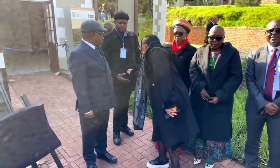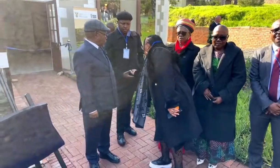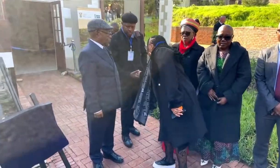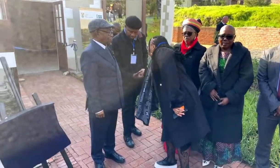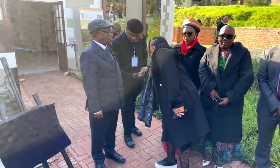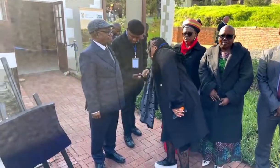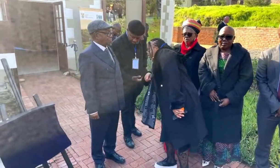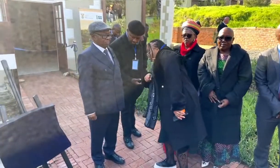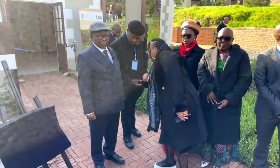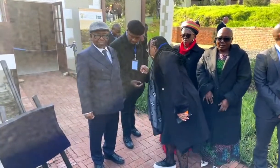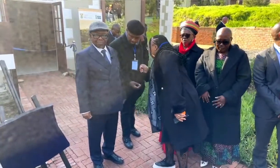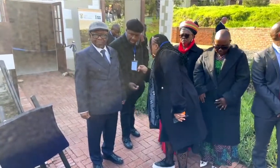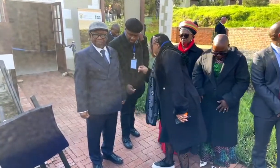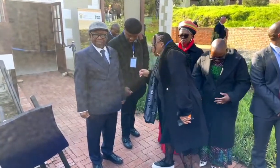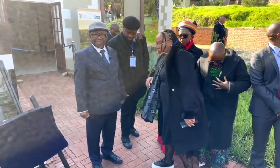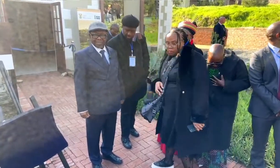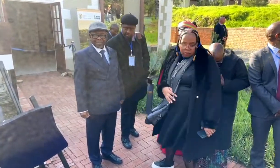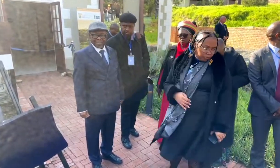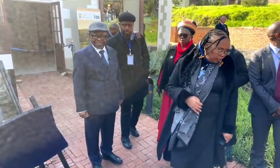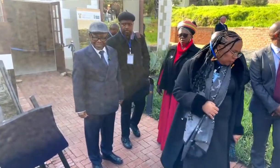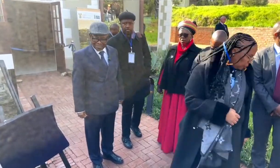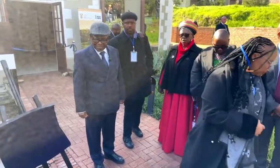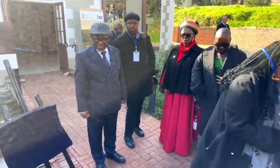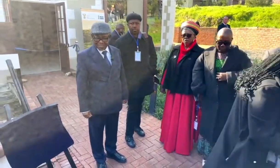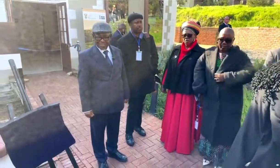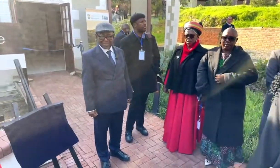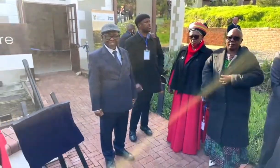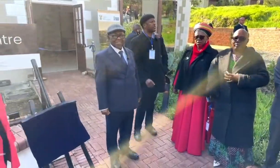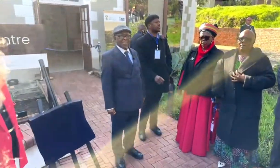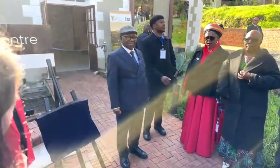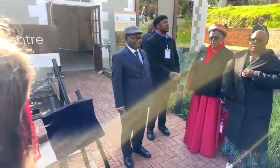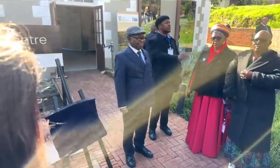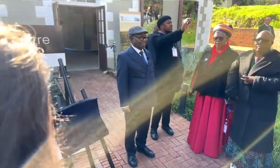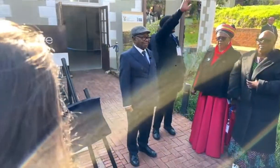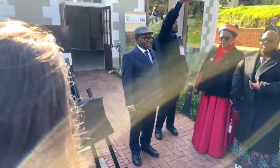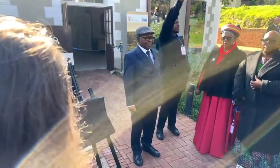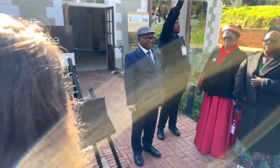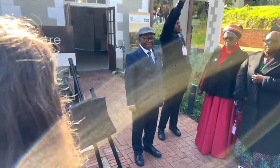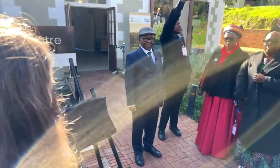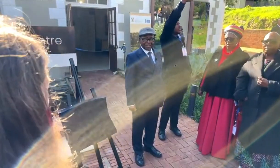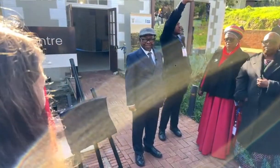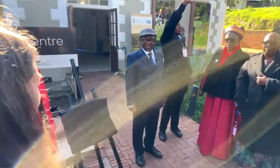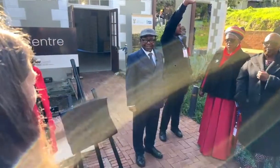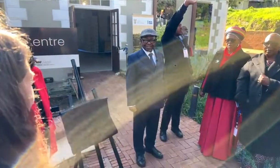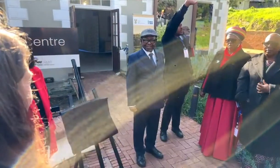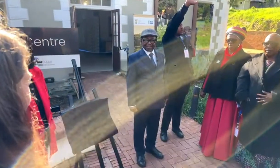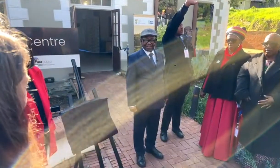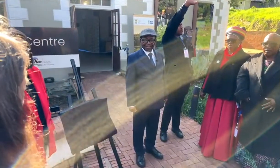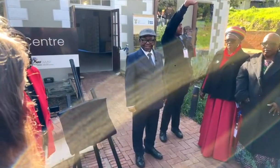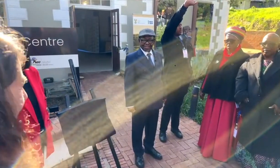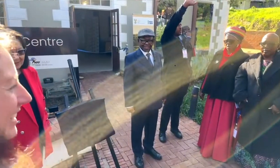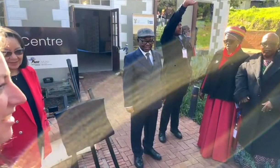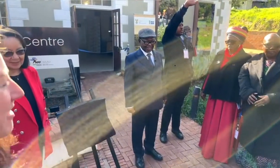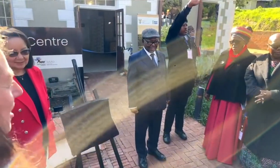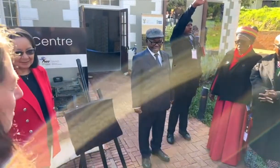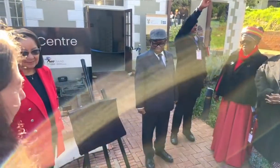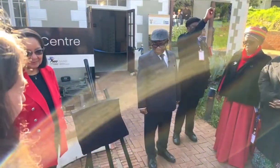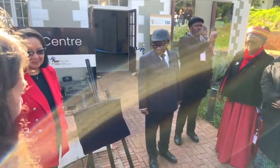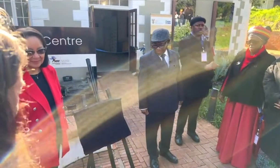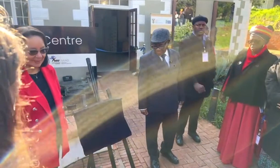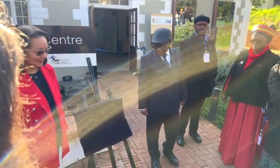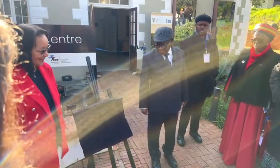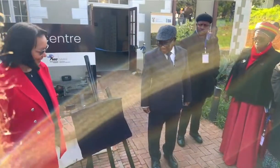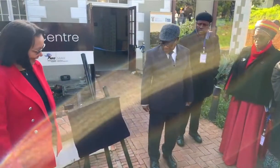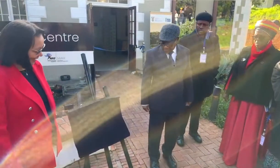All right, we are here to officially open the SAAO Visitor Centre. I'd like to ask the ministers to please unveil the